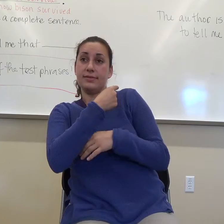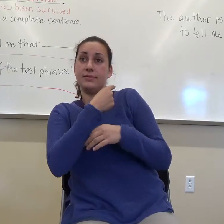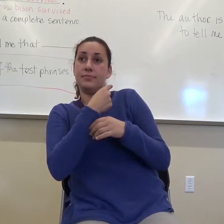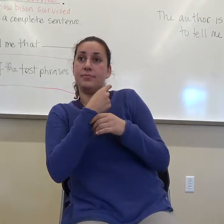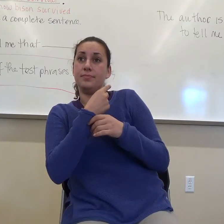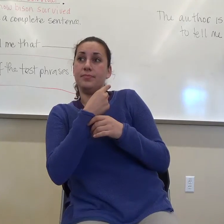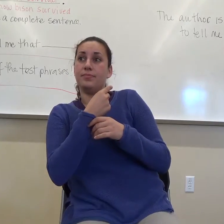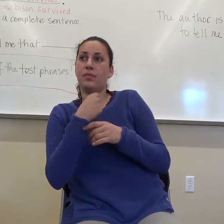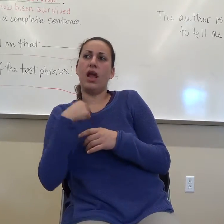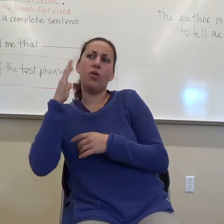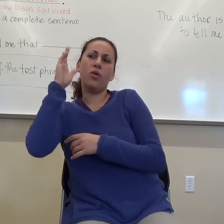going to be,